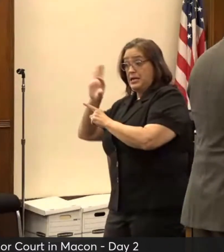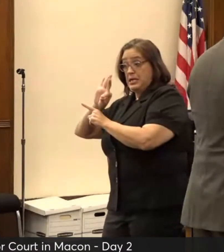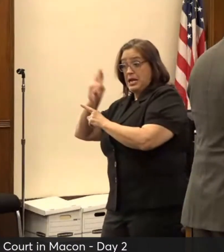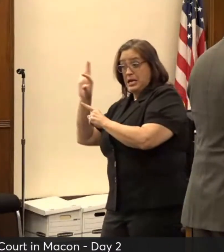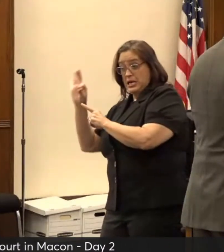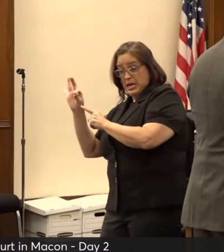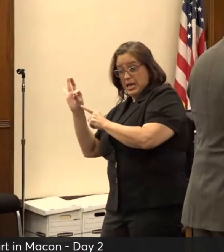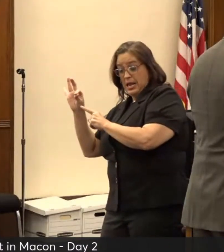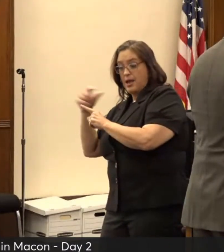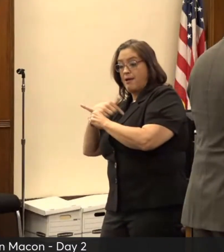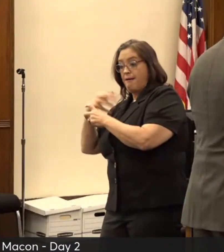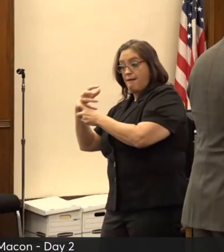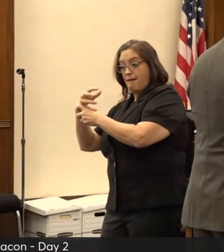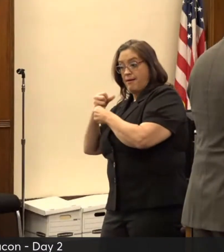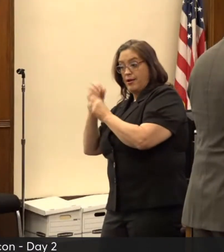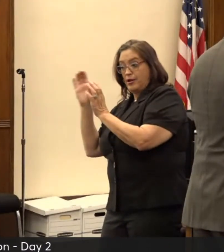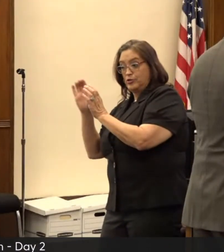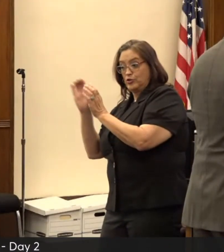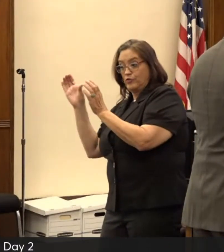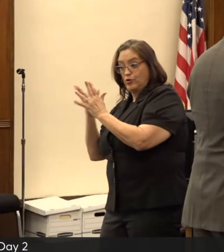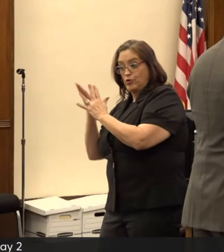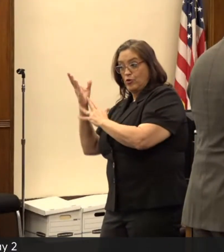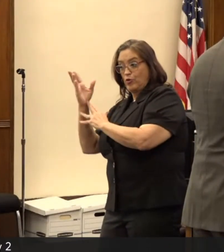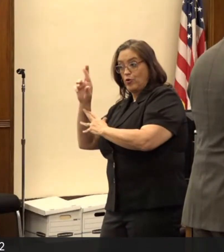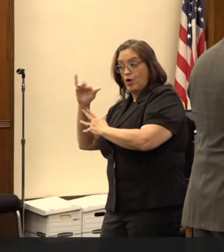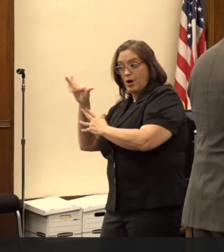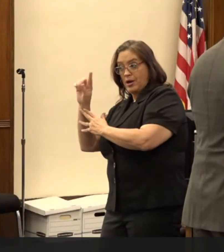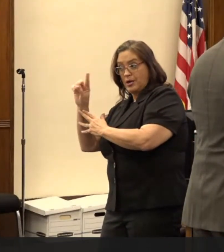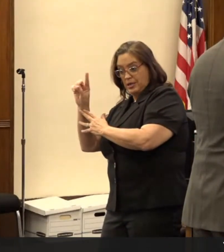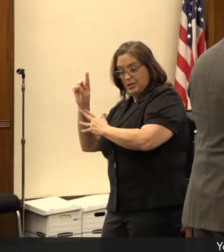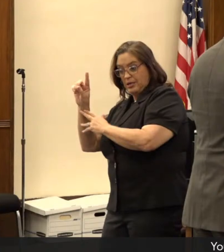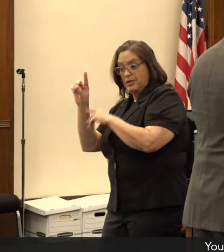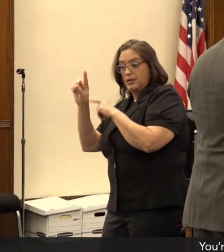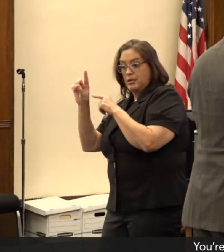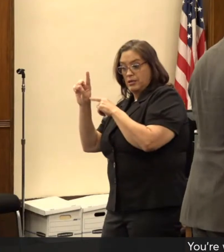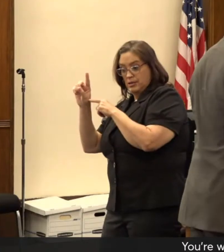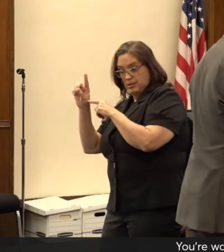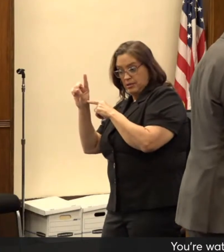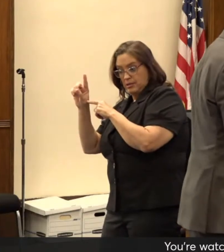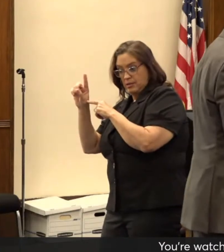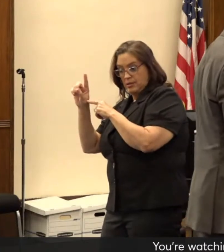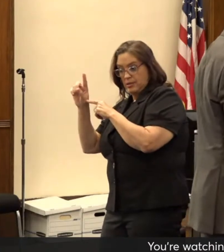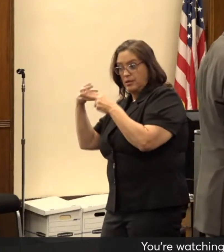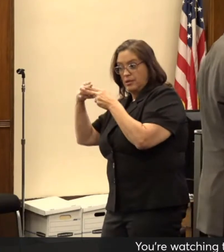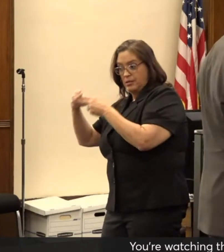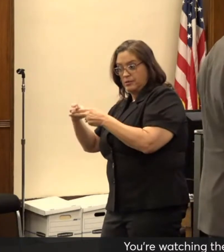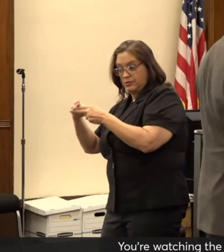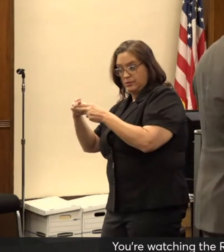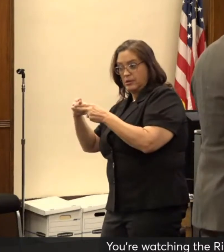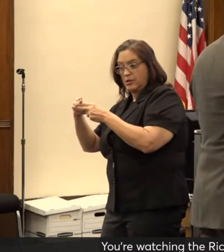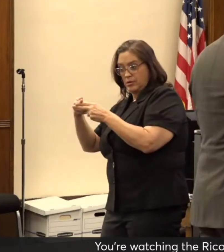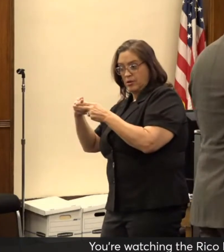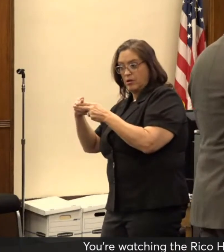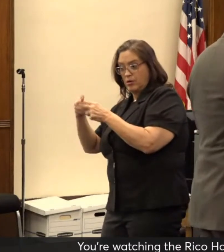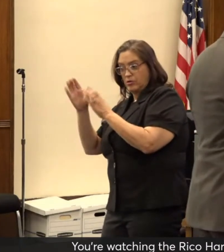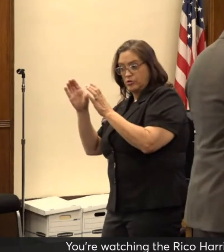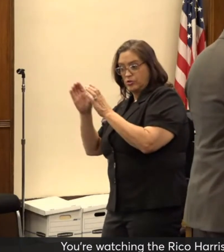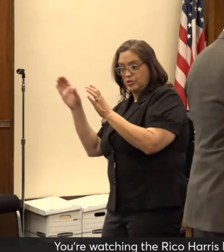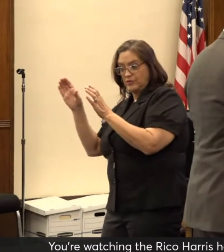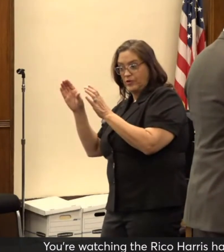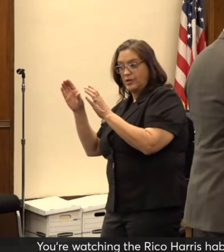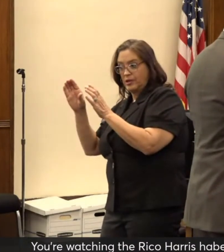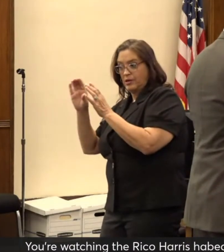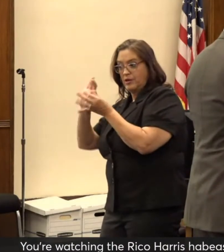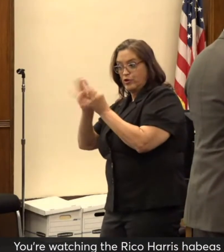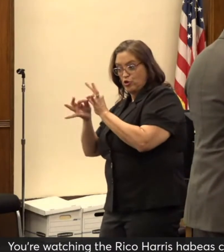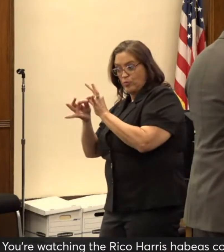my certification through the Registry of Interpreters for the Deaf. It was called the Certificate of Interpretation and